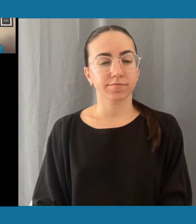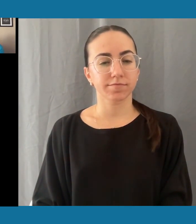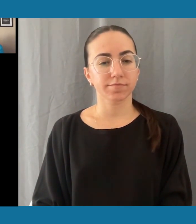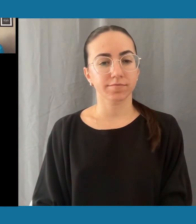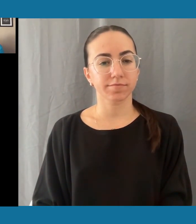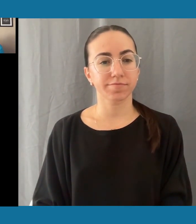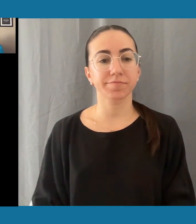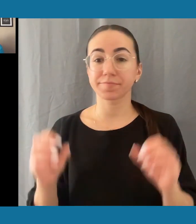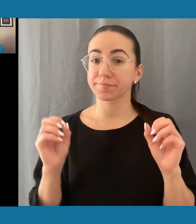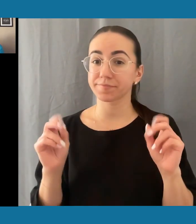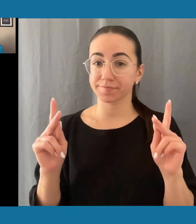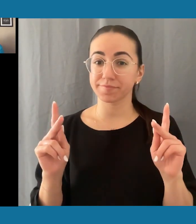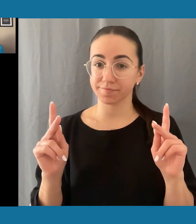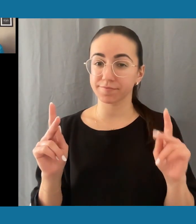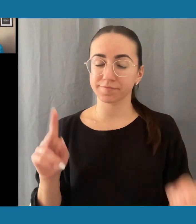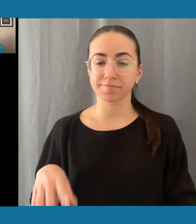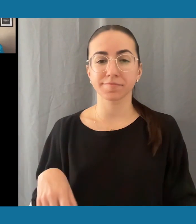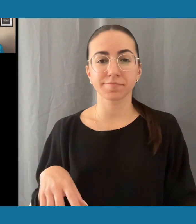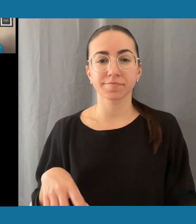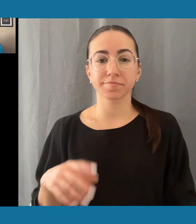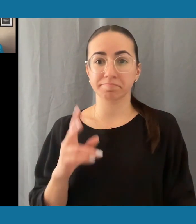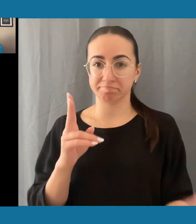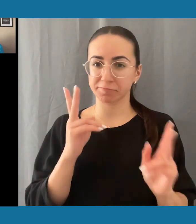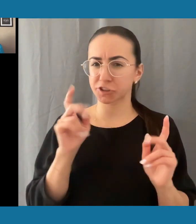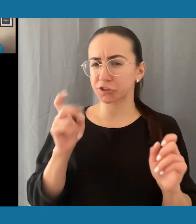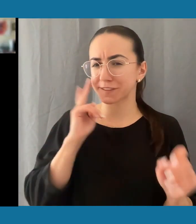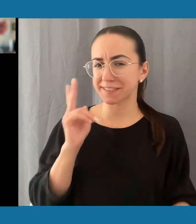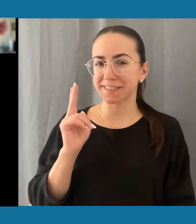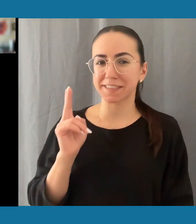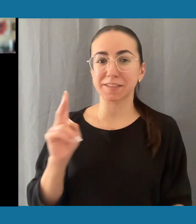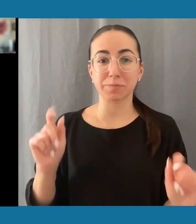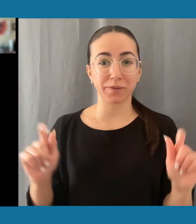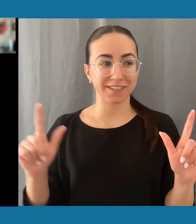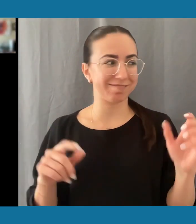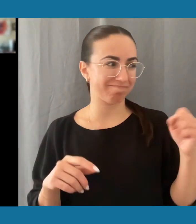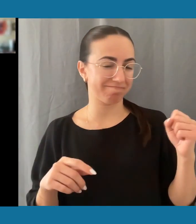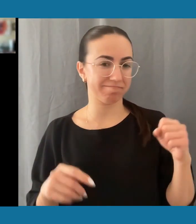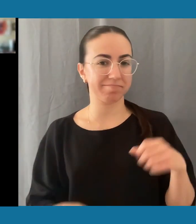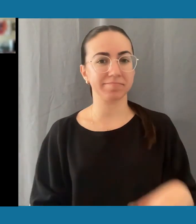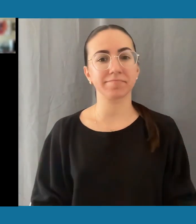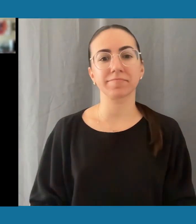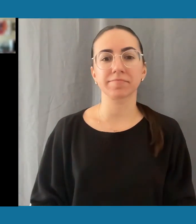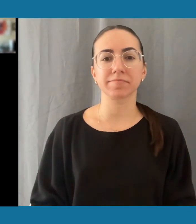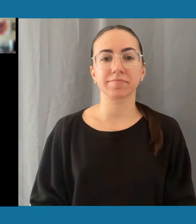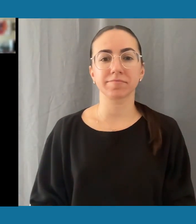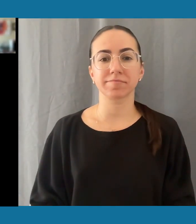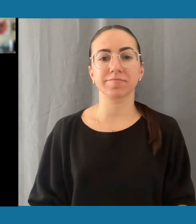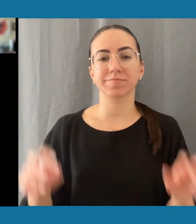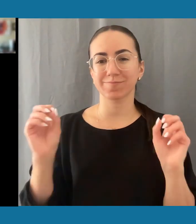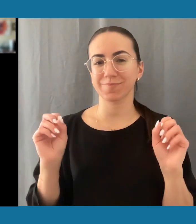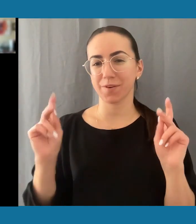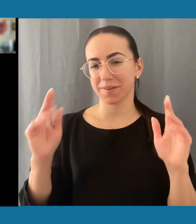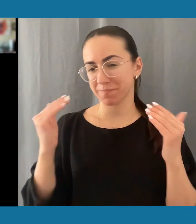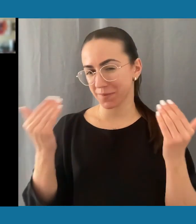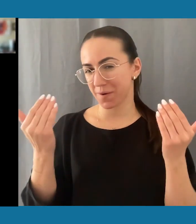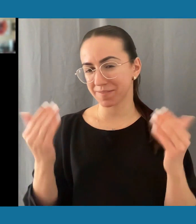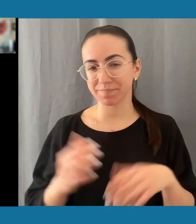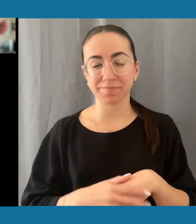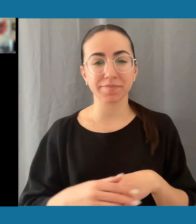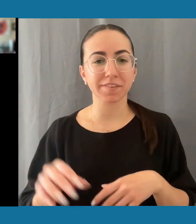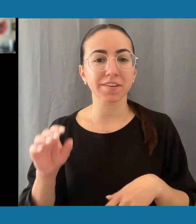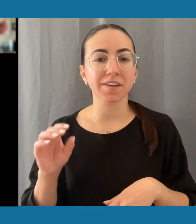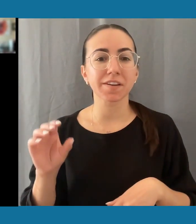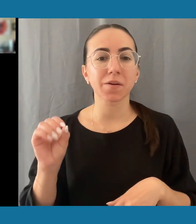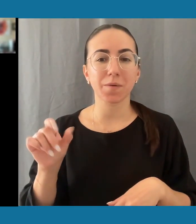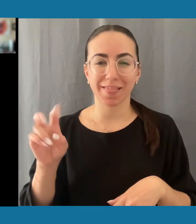All right, you all should see the presentation. Yes. Okay, take it away. Sure. So